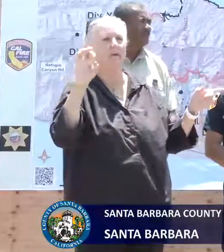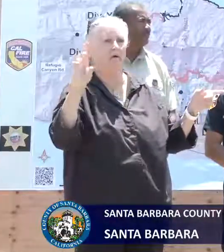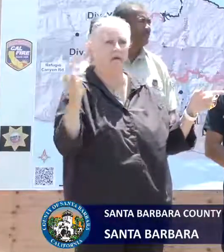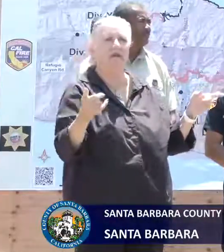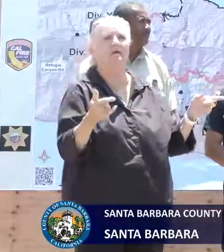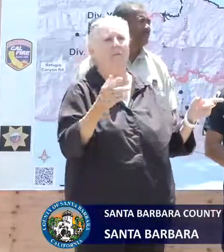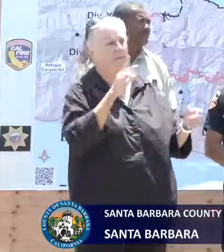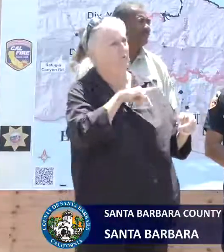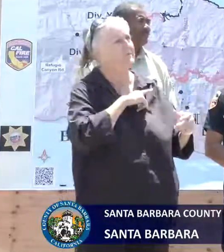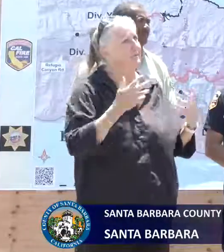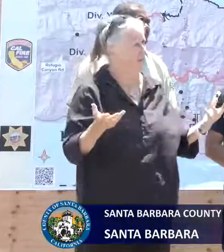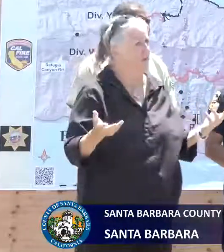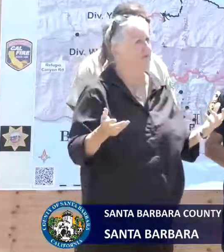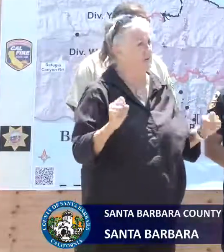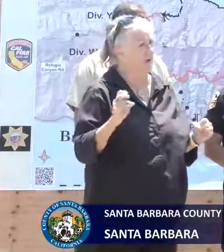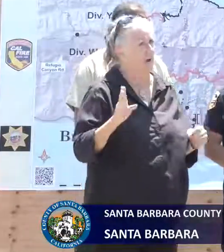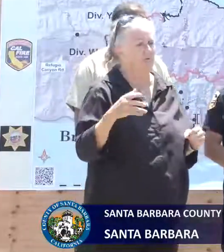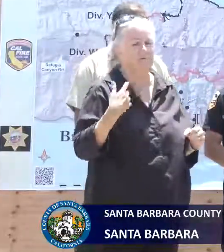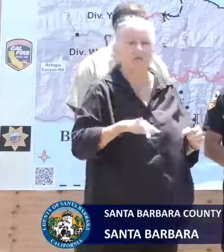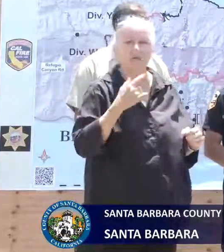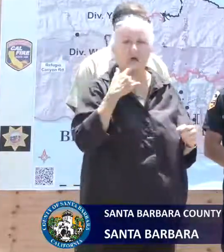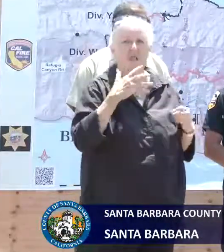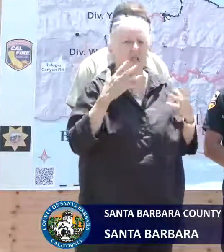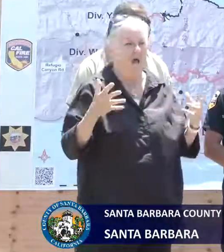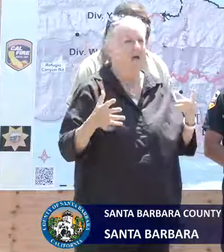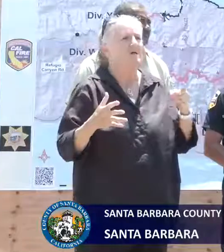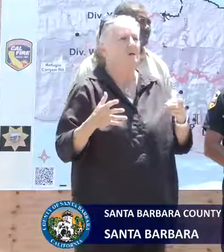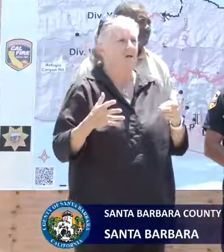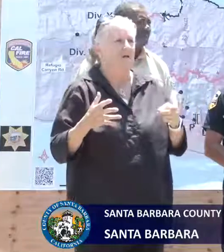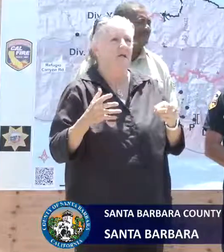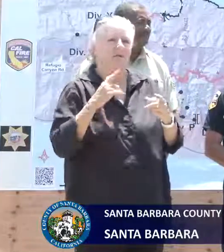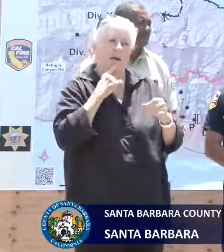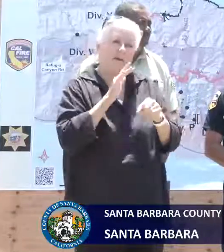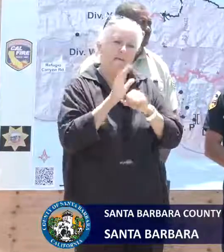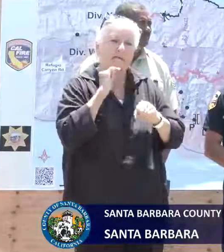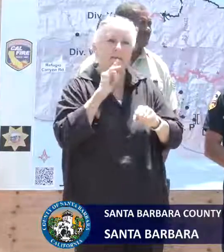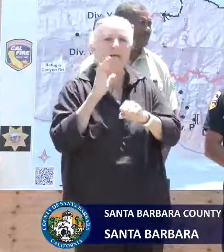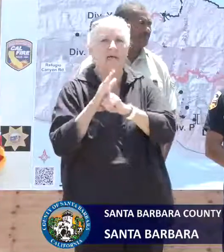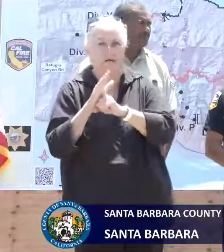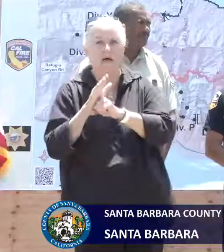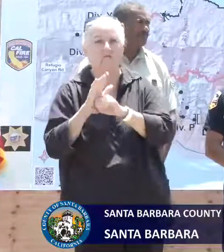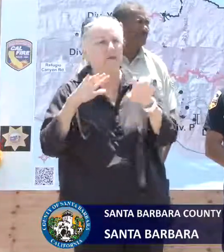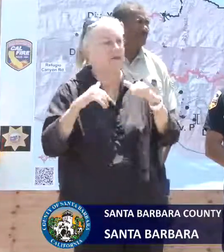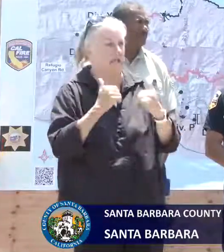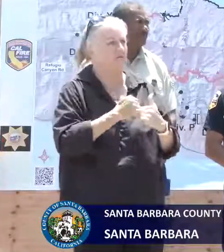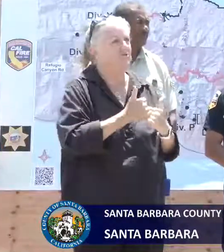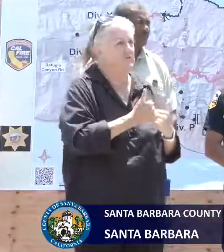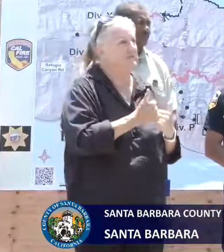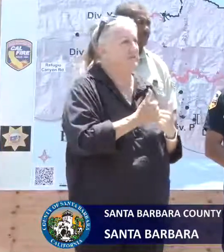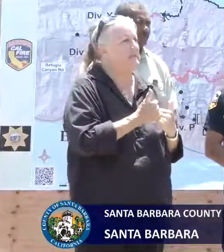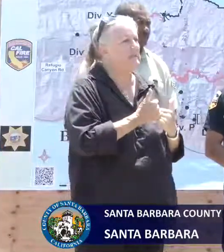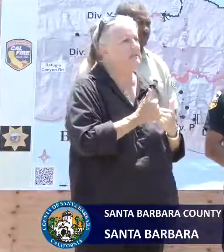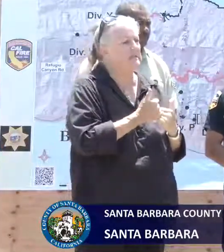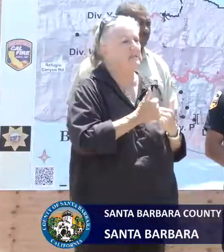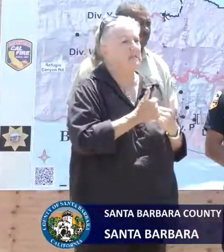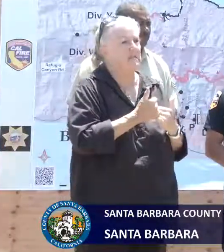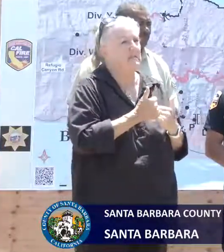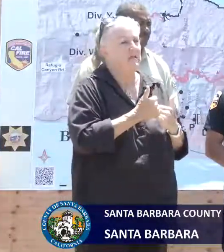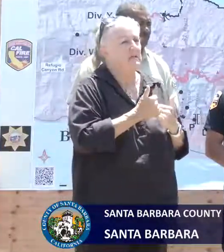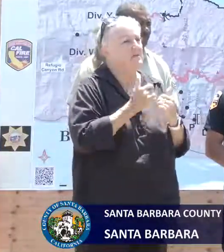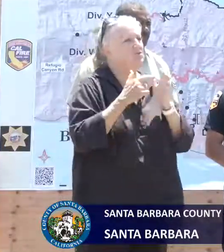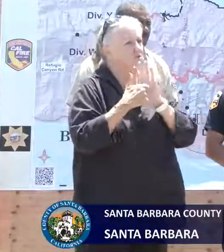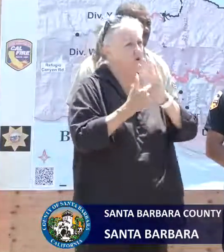personally here in Santa Barbara, I think says an awful lot about the commitment these agencies